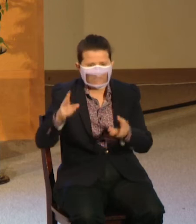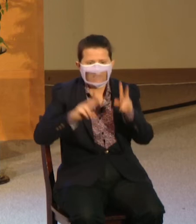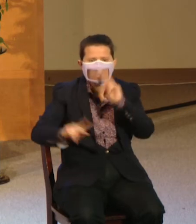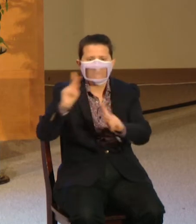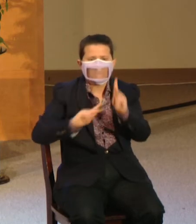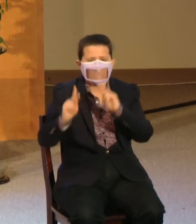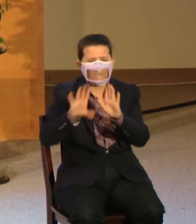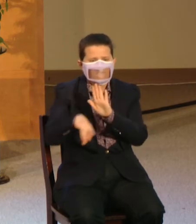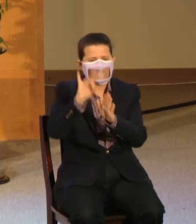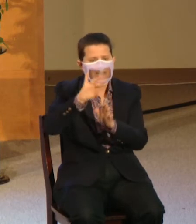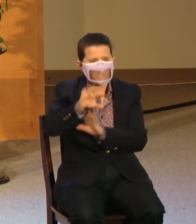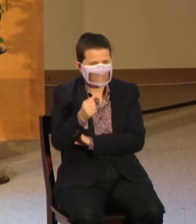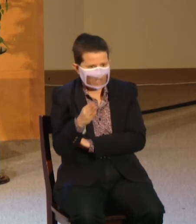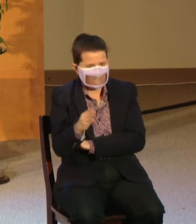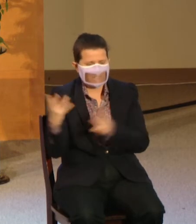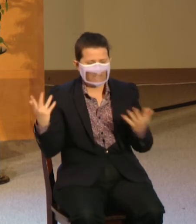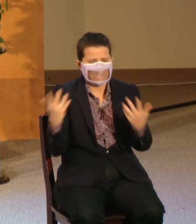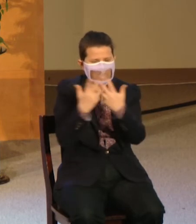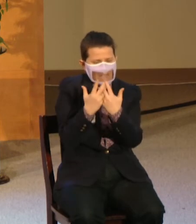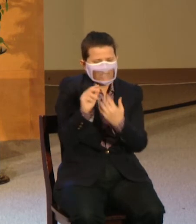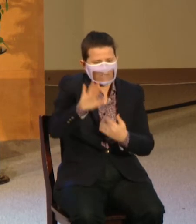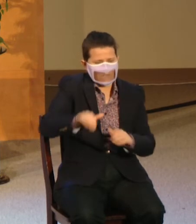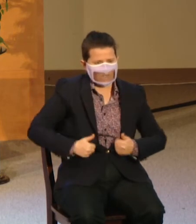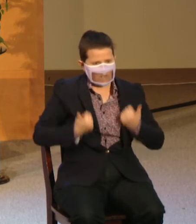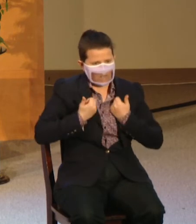other jobs that fit their life better.